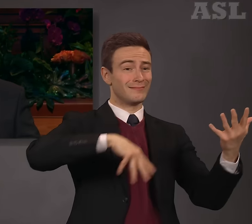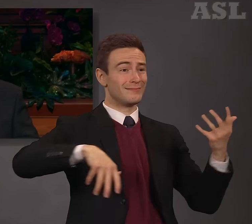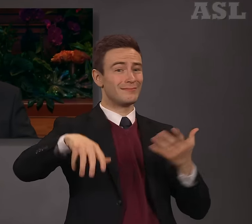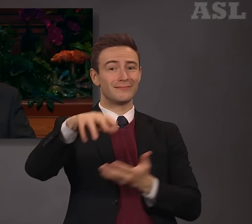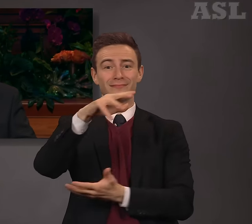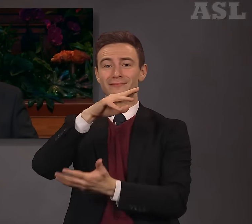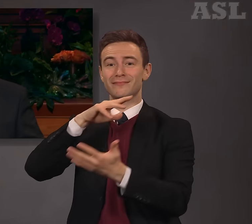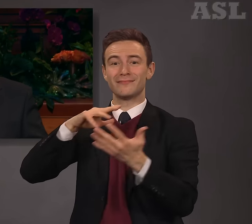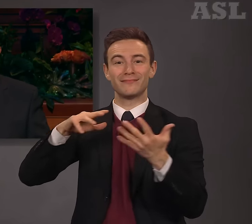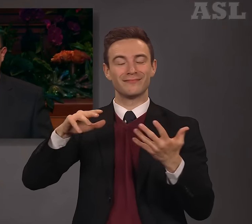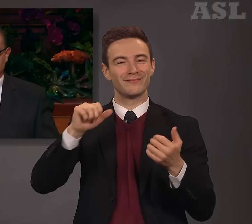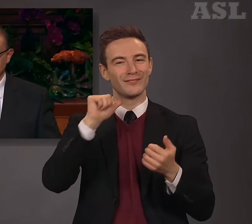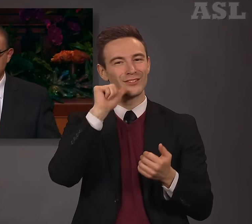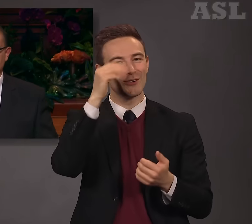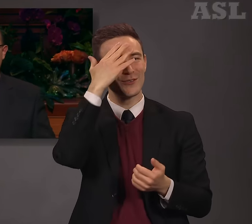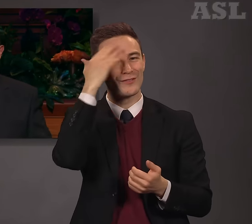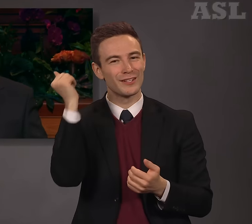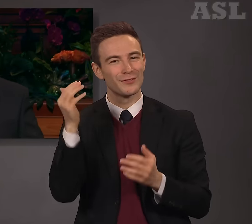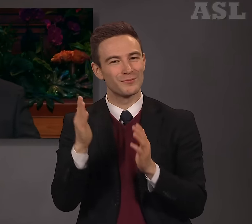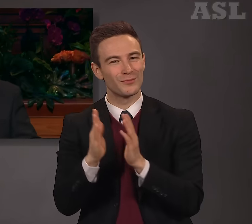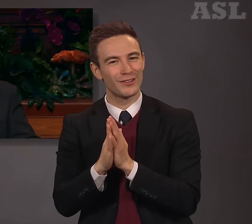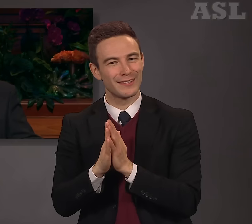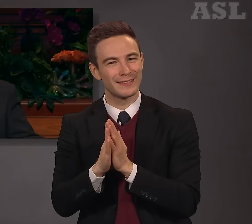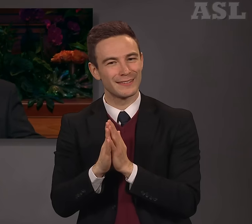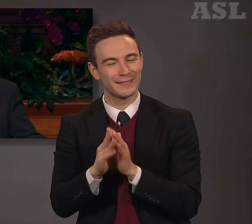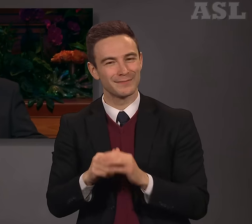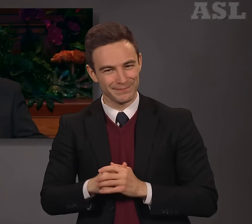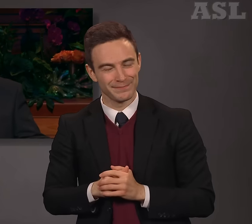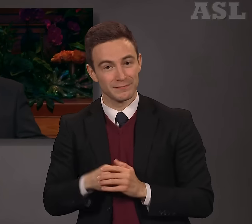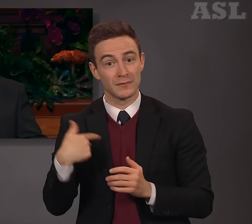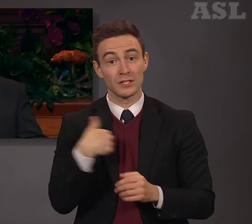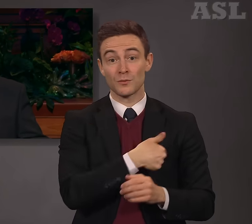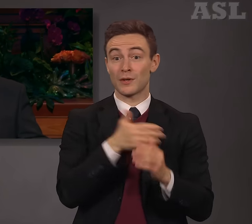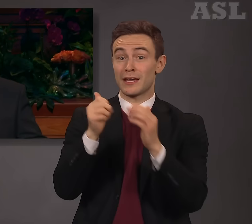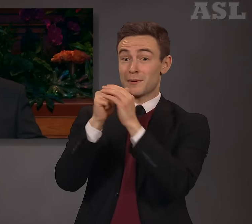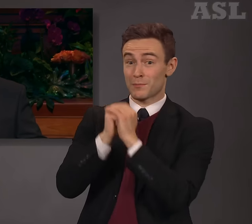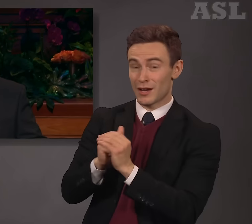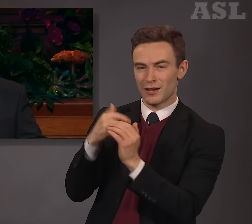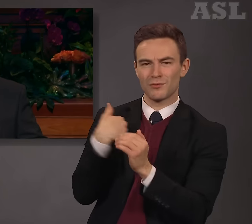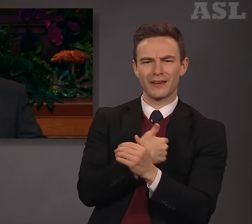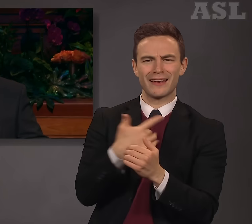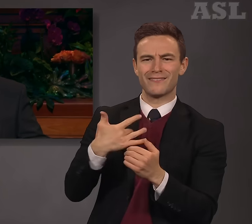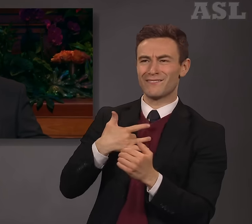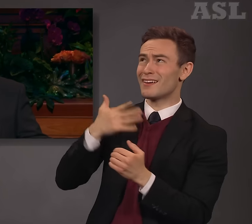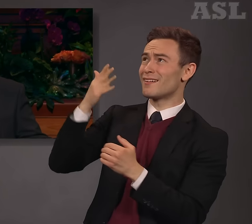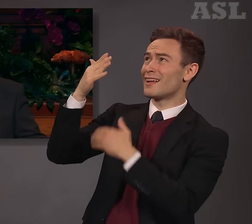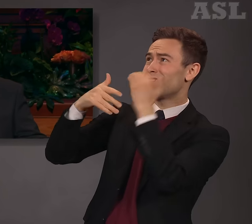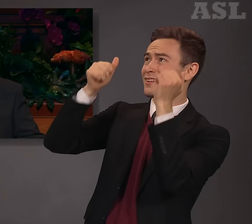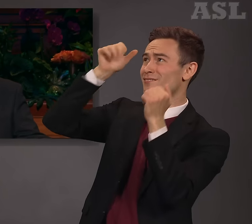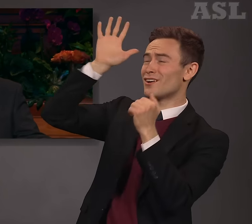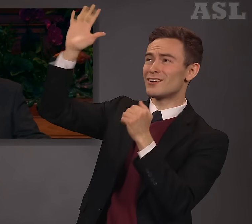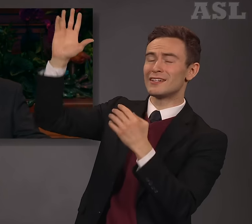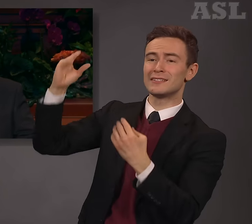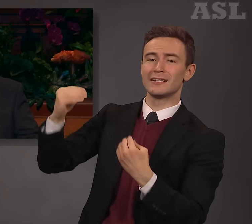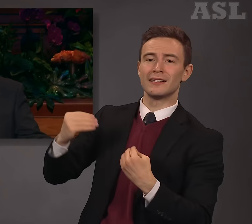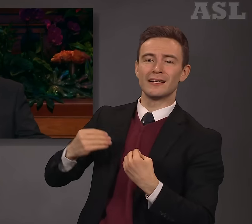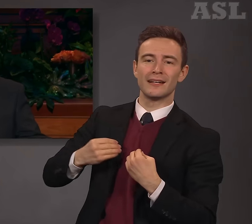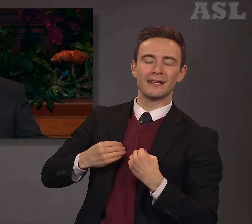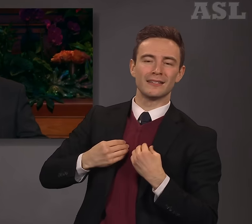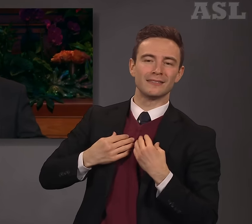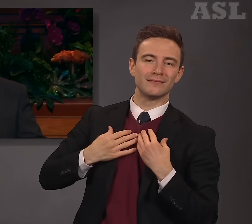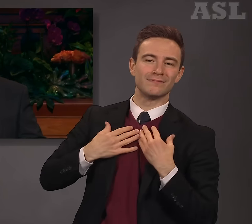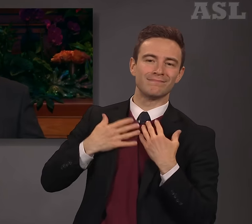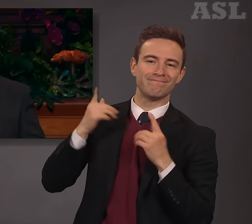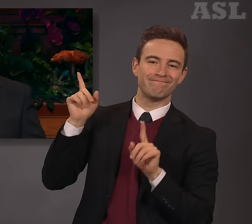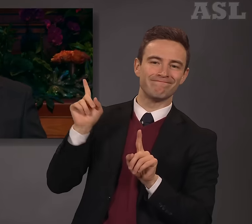pray. As we pray, we can feel the embrace of our Heavenly Father, who